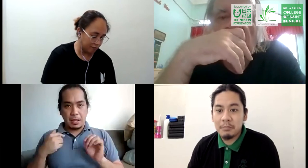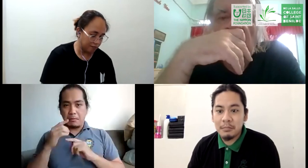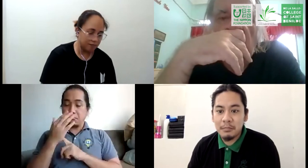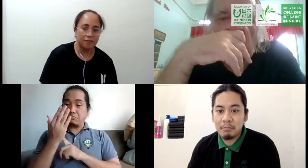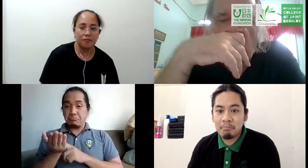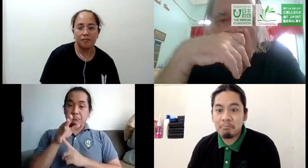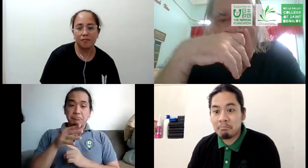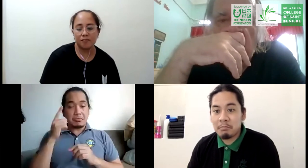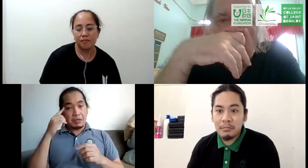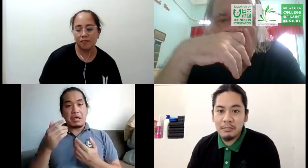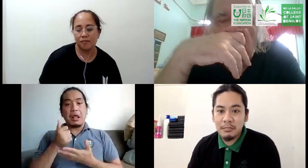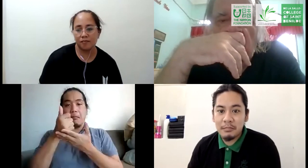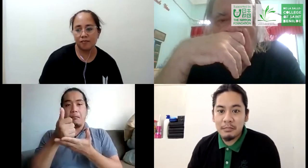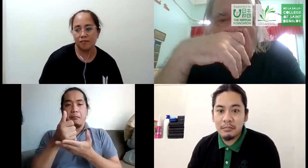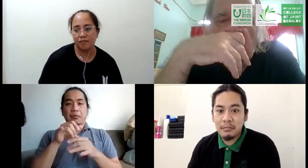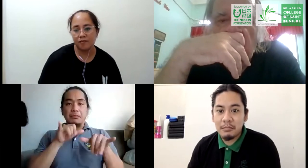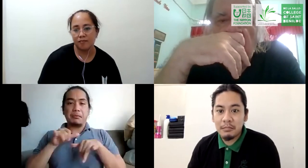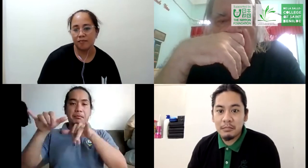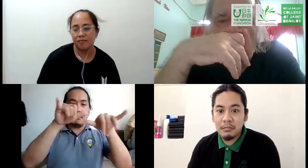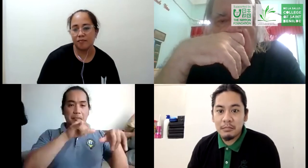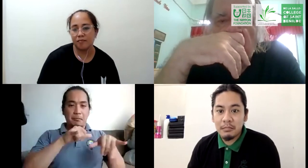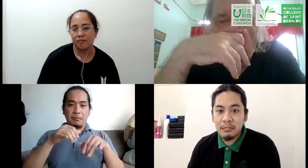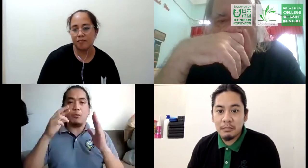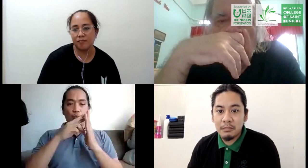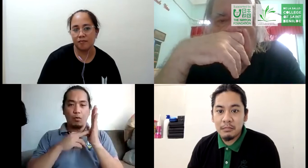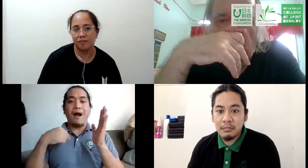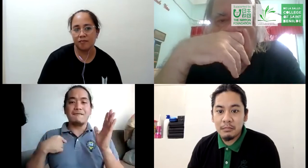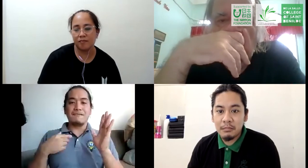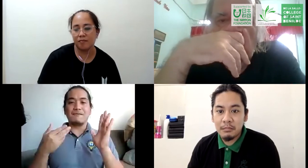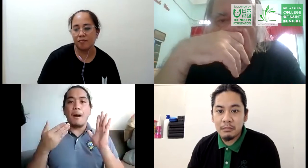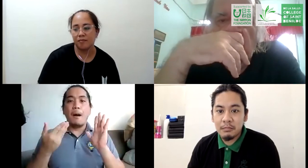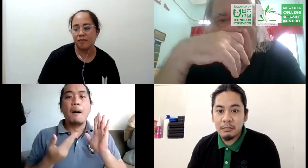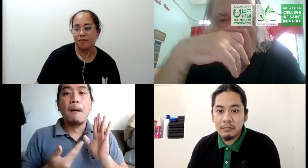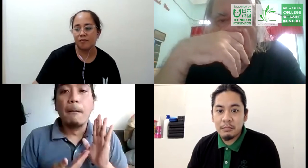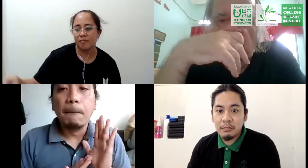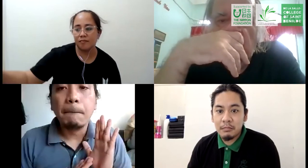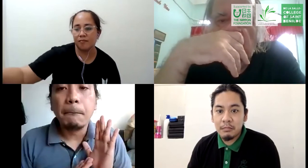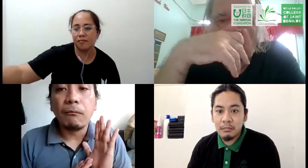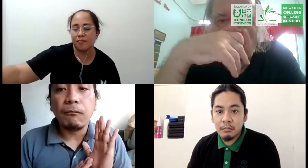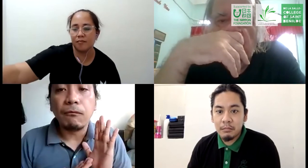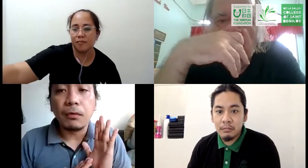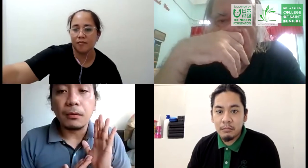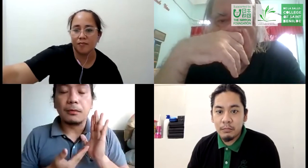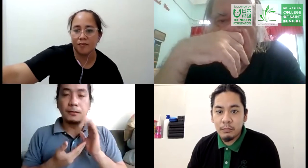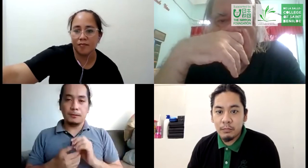lighter movement. I mean, yes, we have to consider that, but I think primarily we need to establish